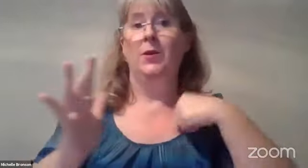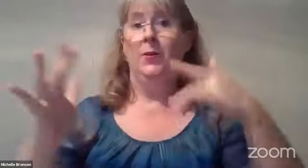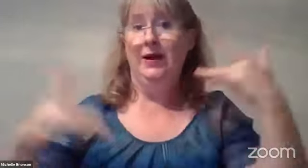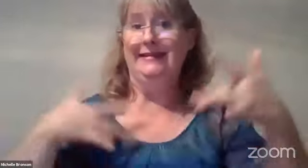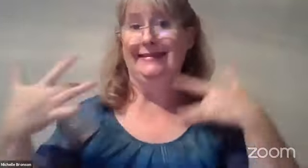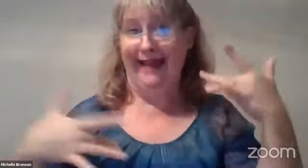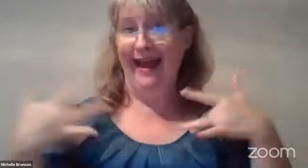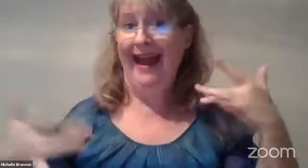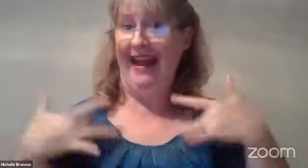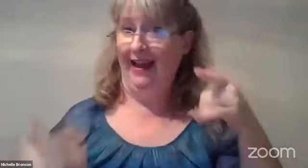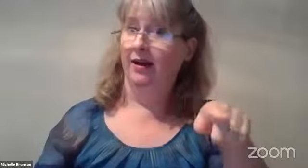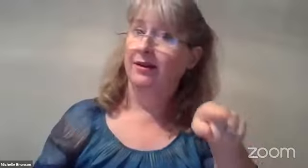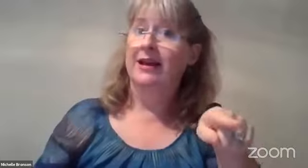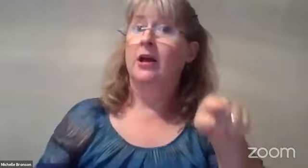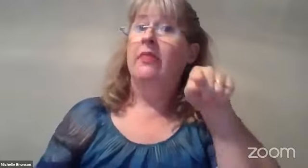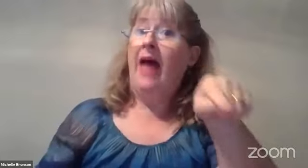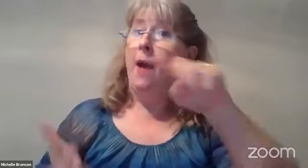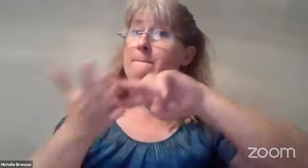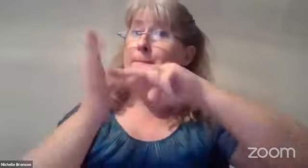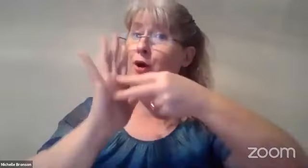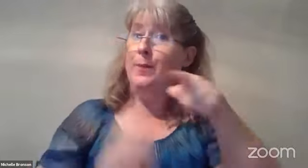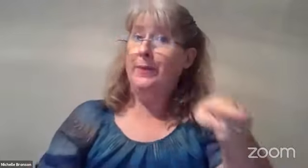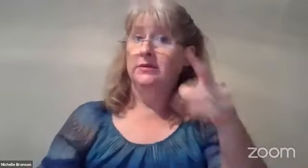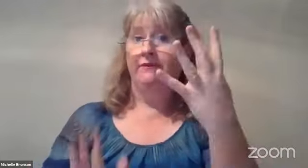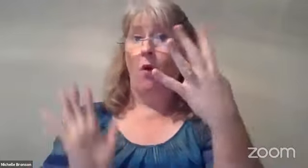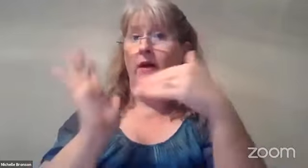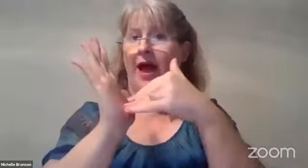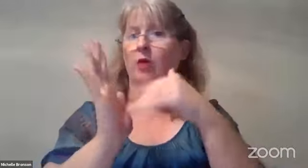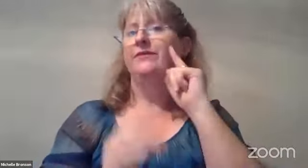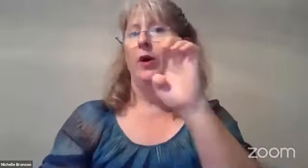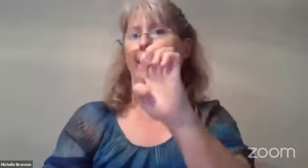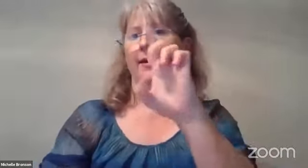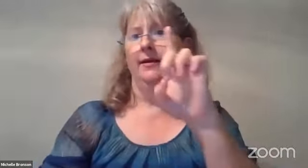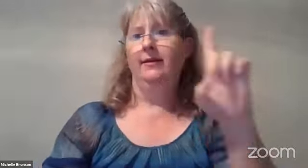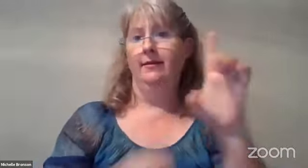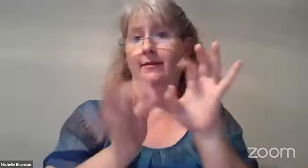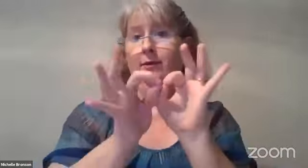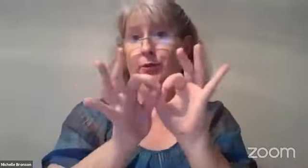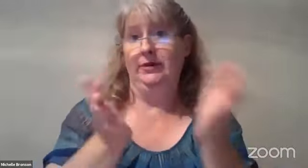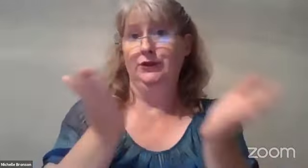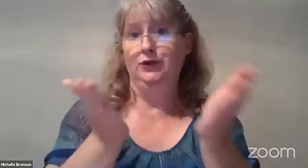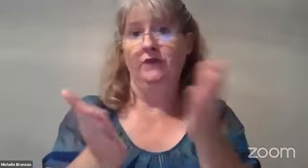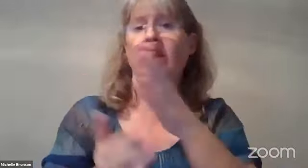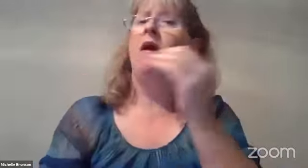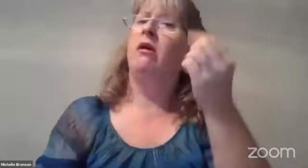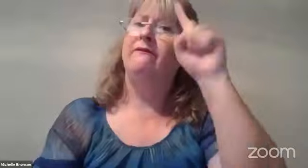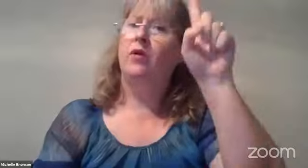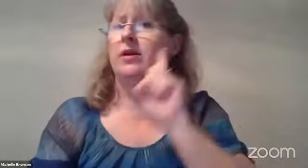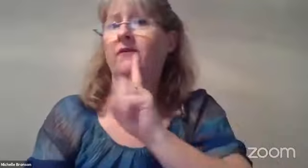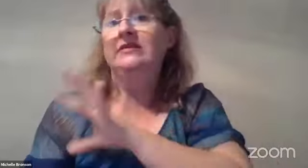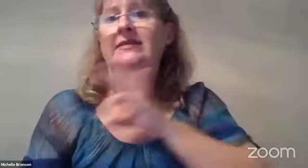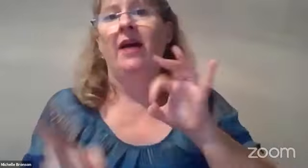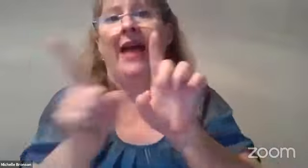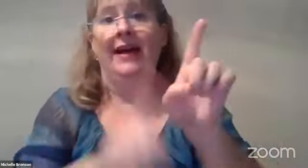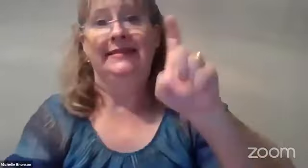finally, we were chosen. They only choose top 3 agencies. The purpose of that $4,000 is for EDD interpreting services and